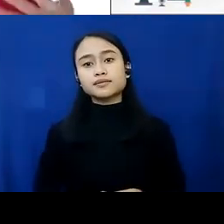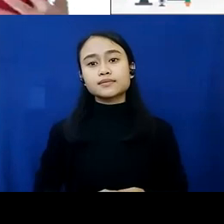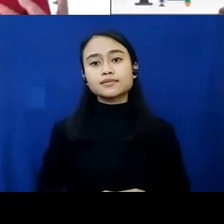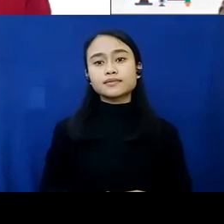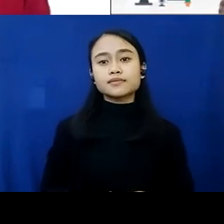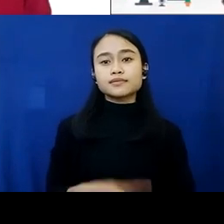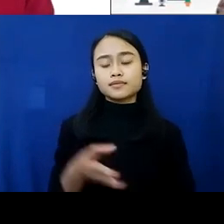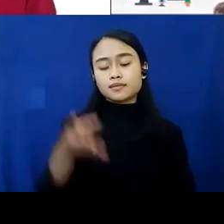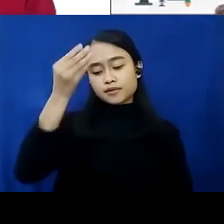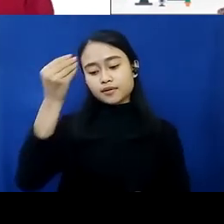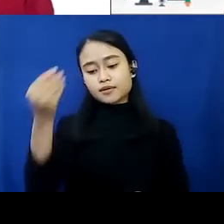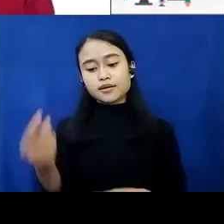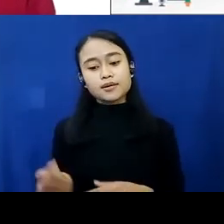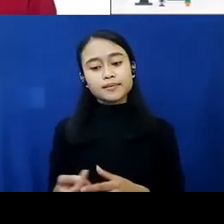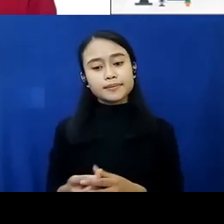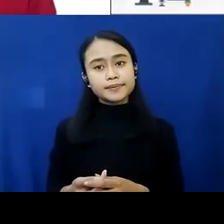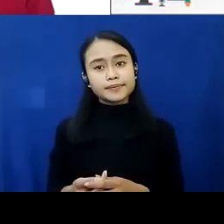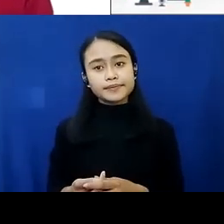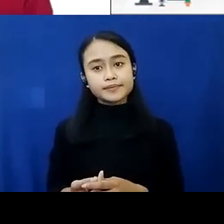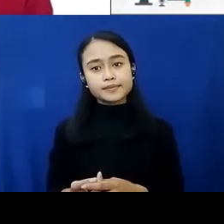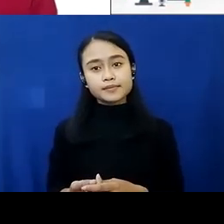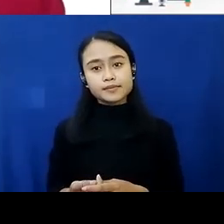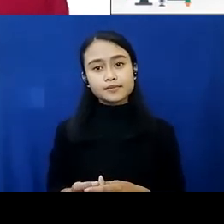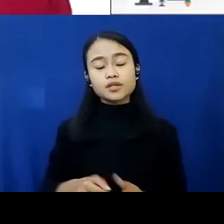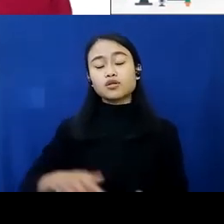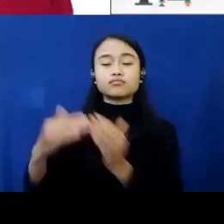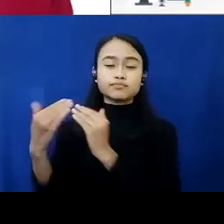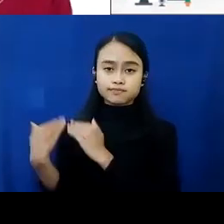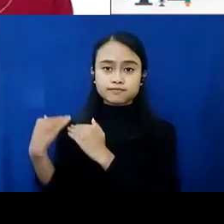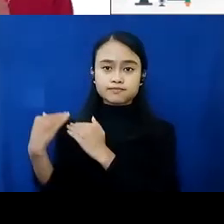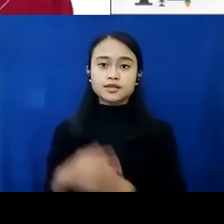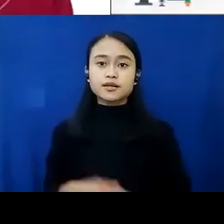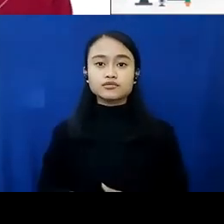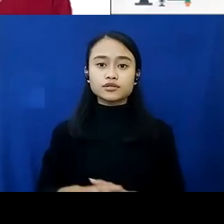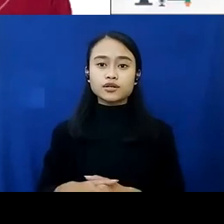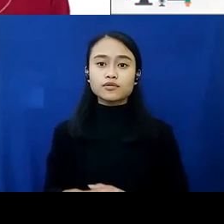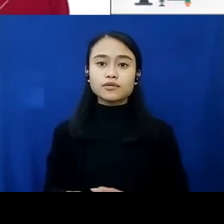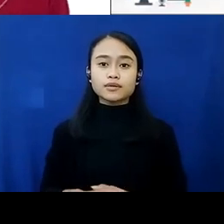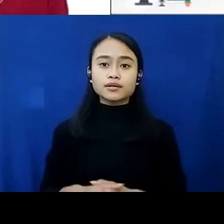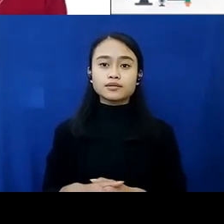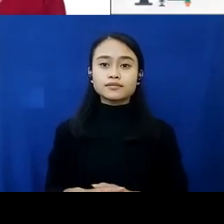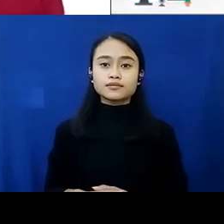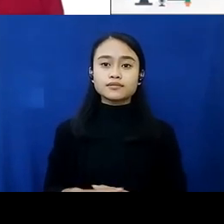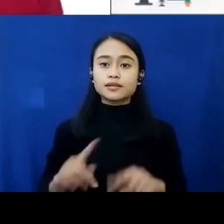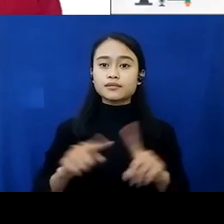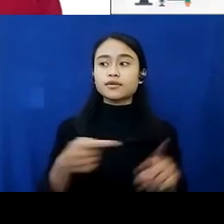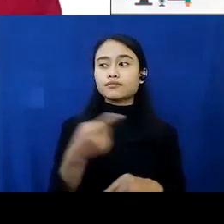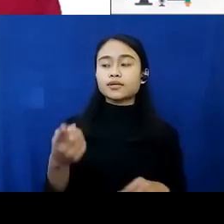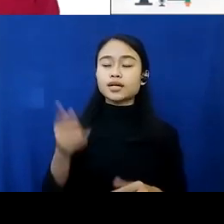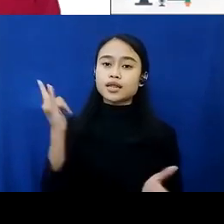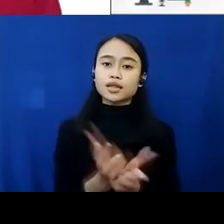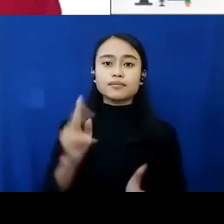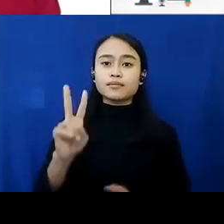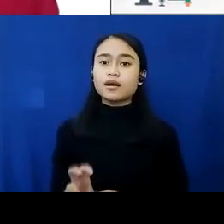the people in authority to take on responsibilities or to delegate to safe people but there must be safe trusted people